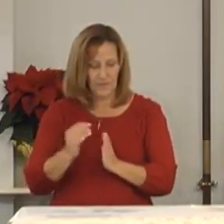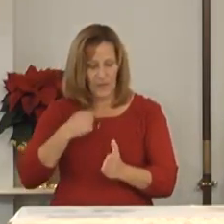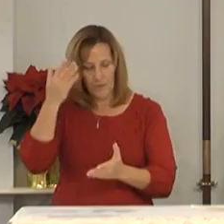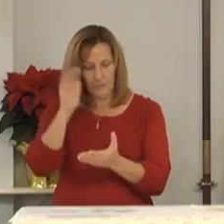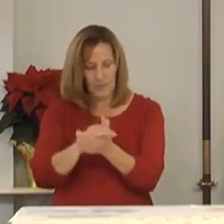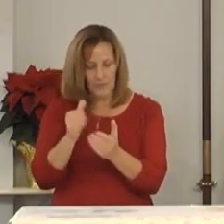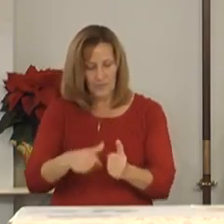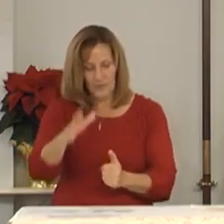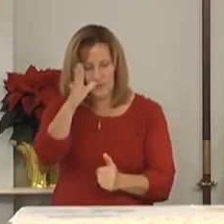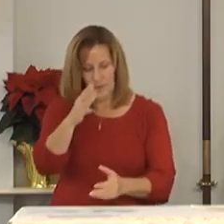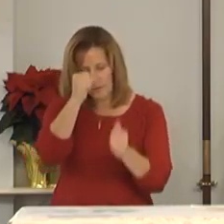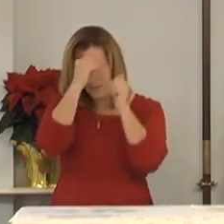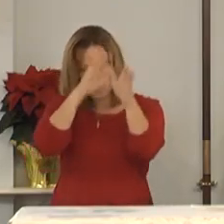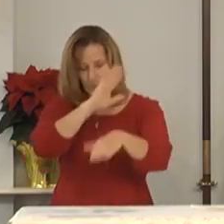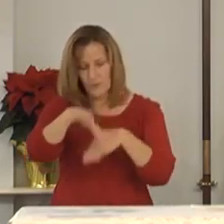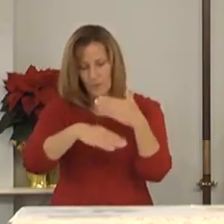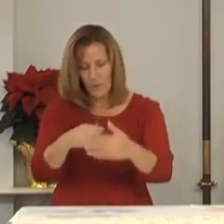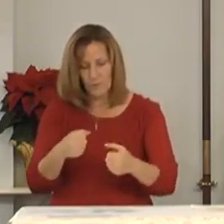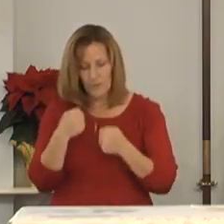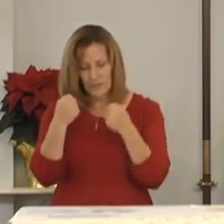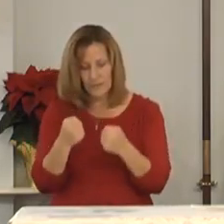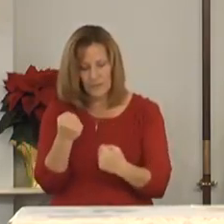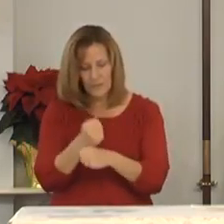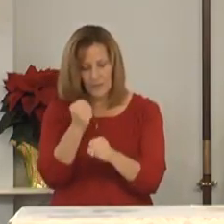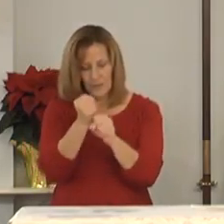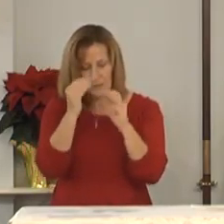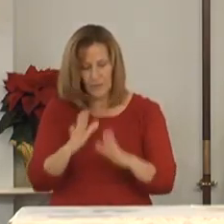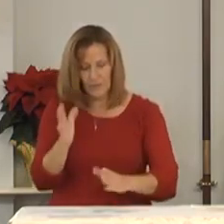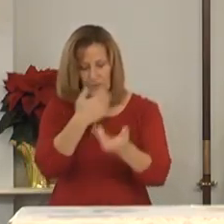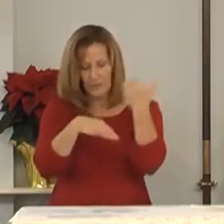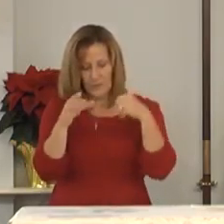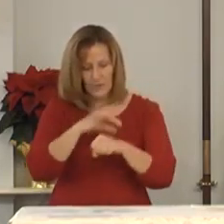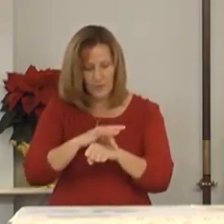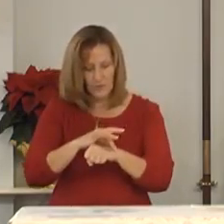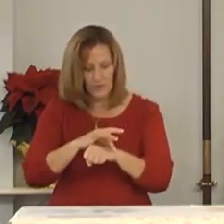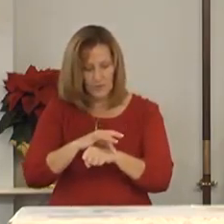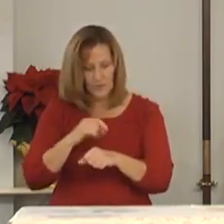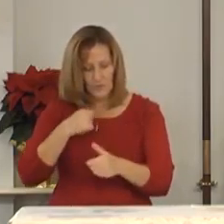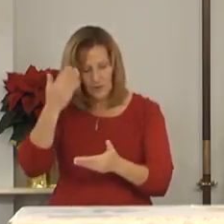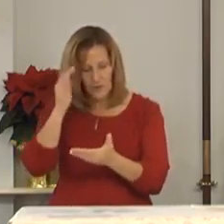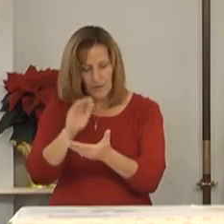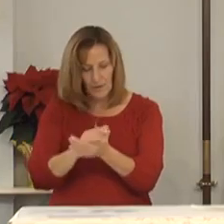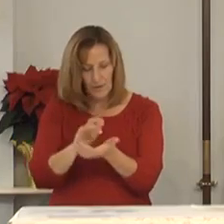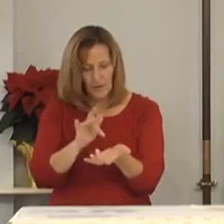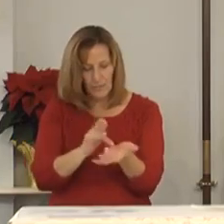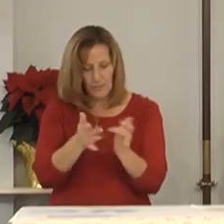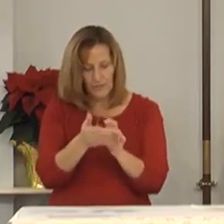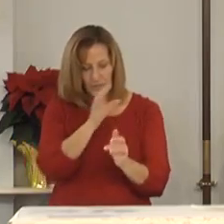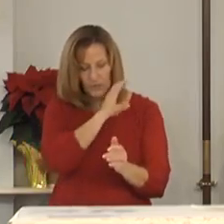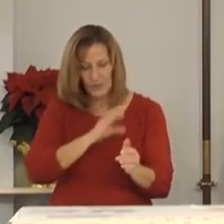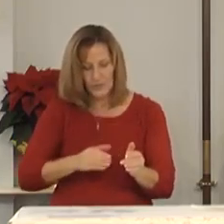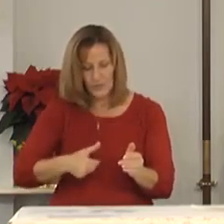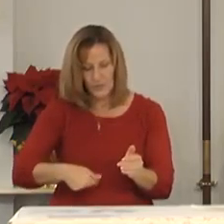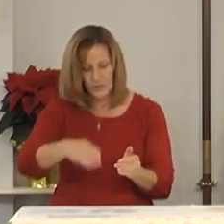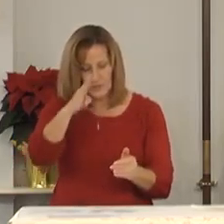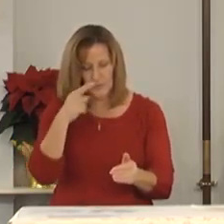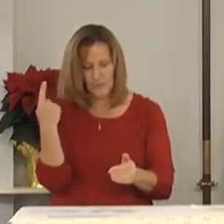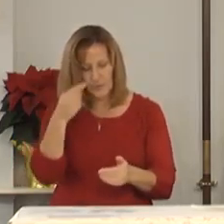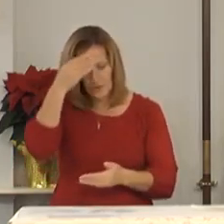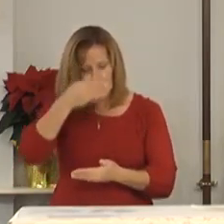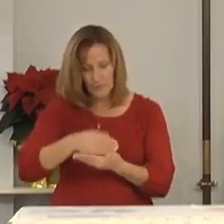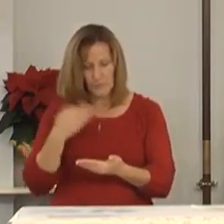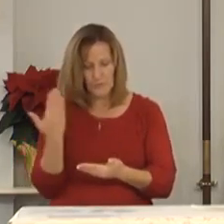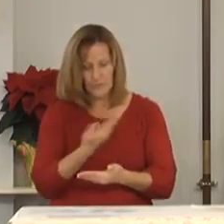I believe in God, the Father Almighty, creator of heaven and earth. I believe in Jesus